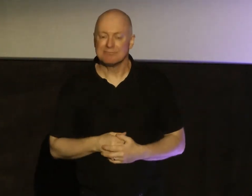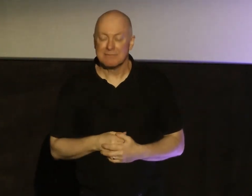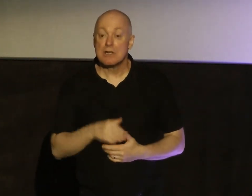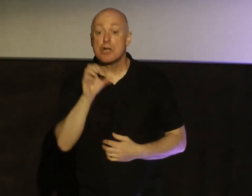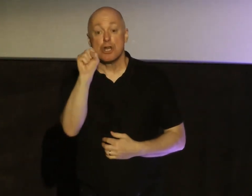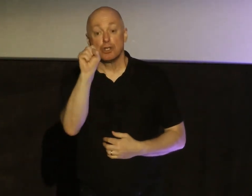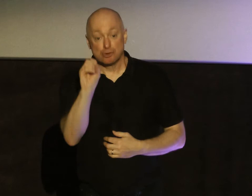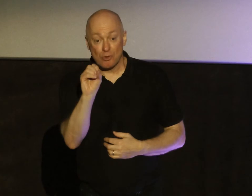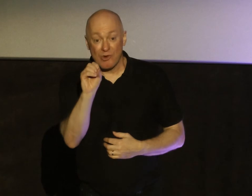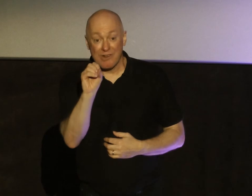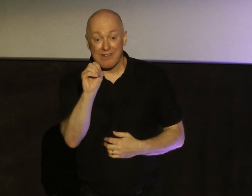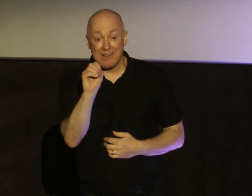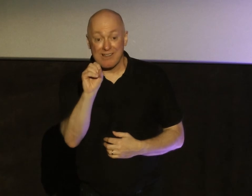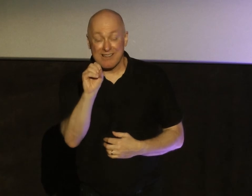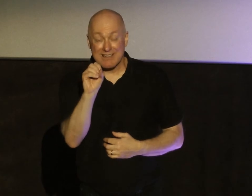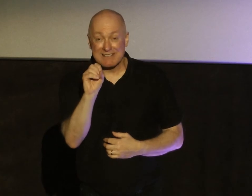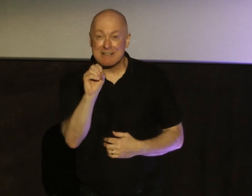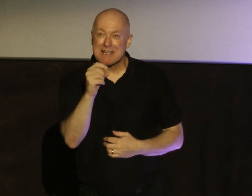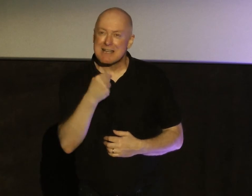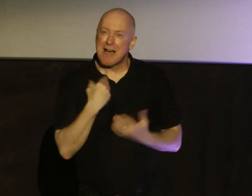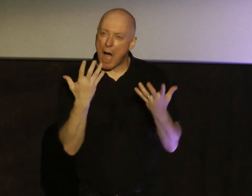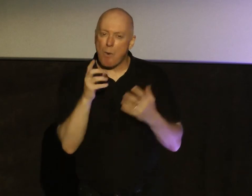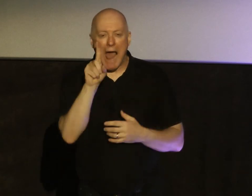so I want to ask you a question today.